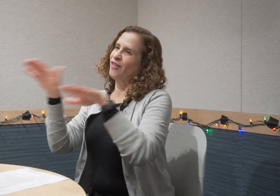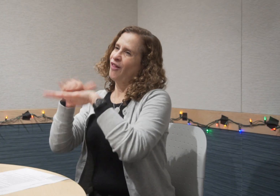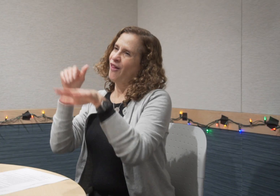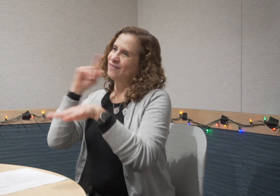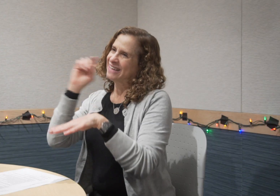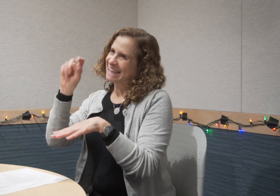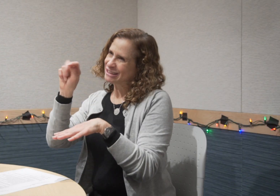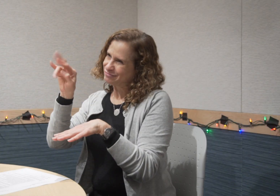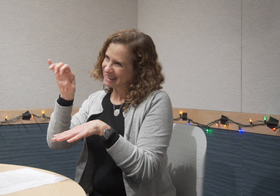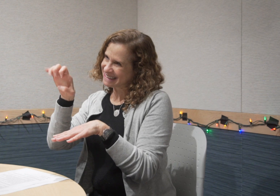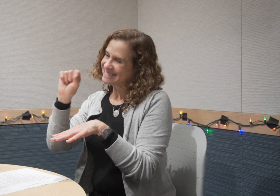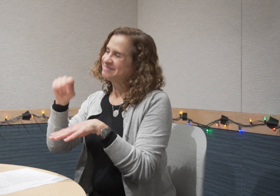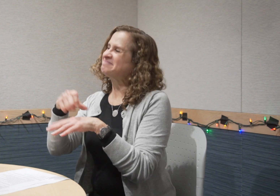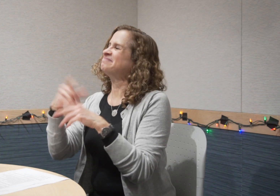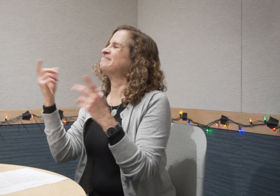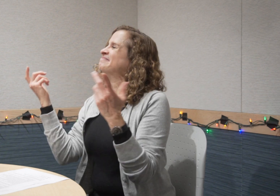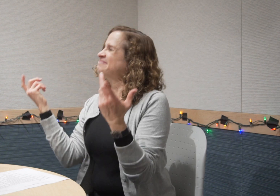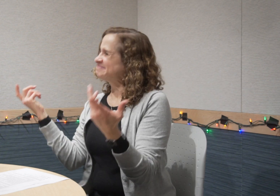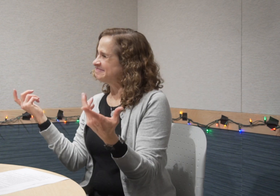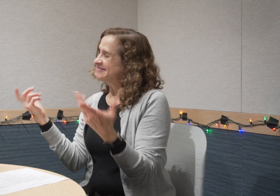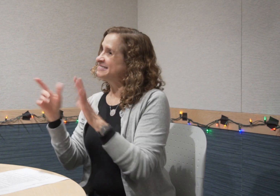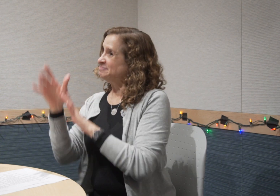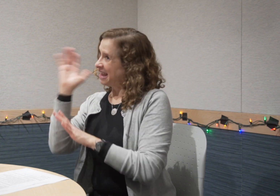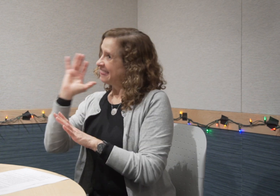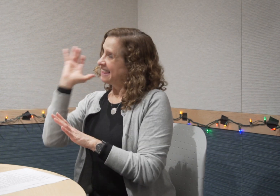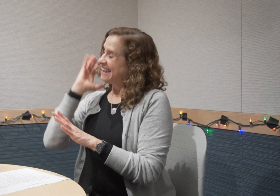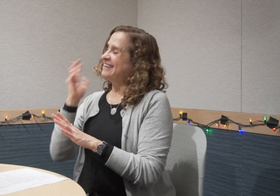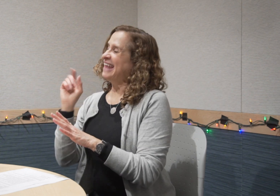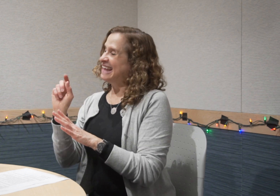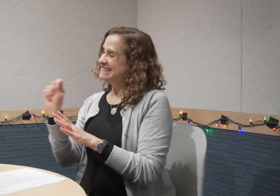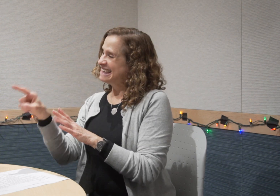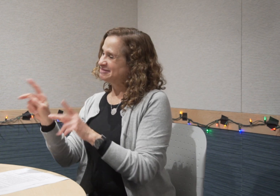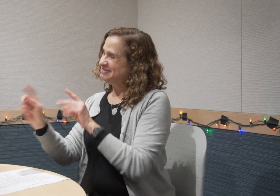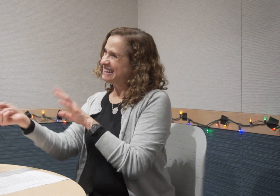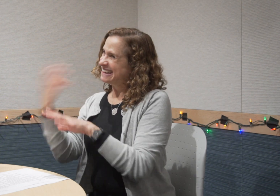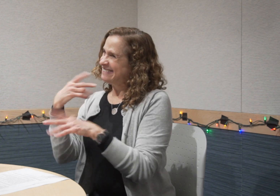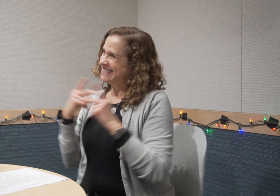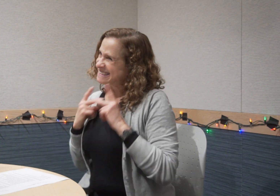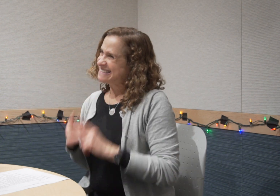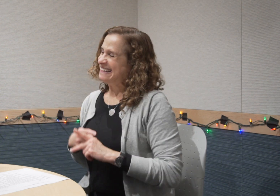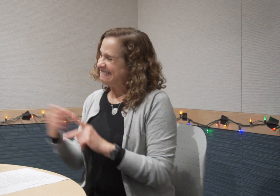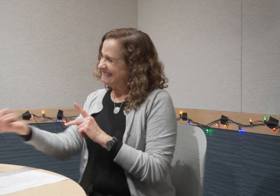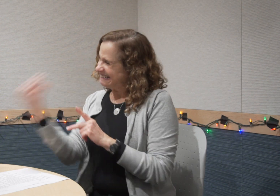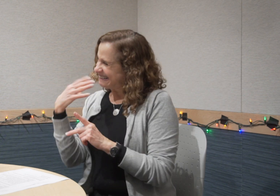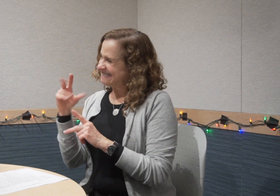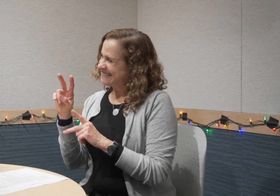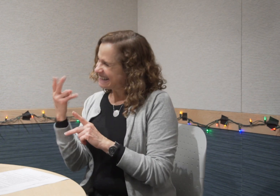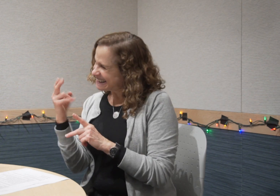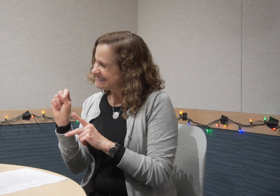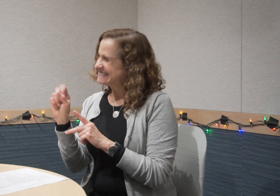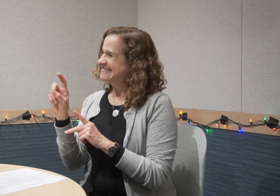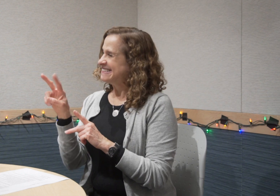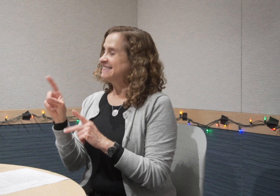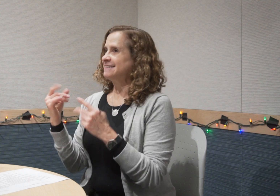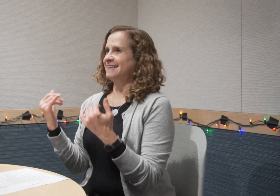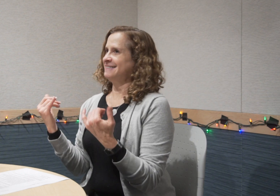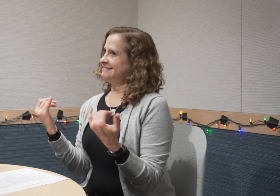Yeah, so we put out a call for entries. And back then, people had to physically send in